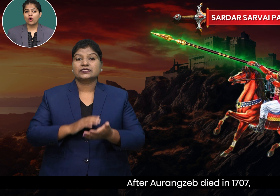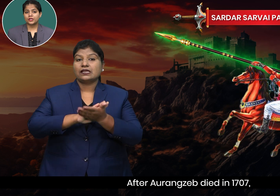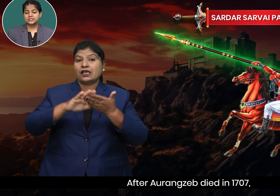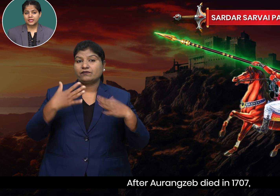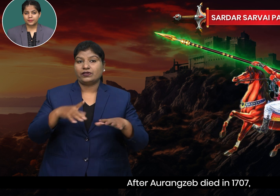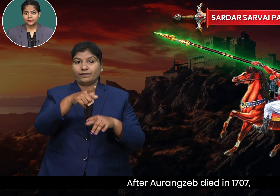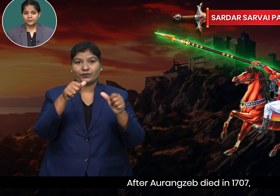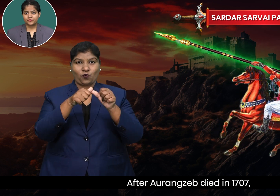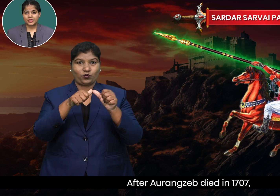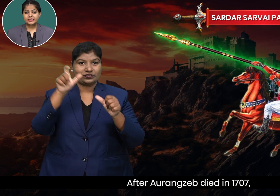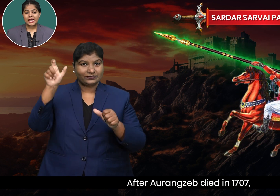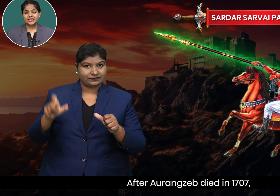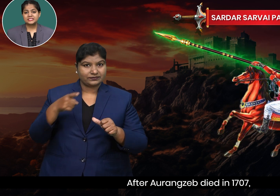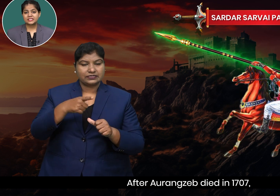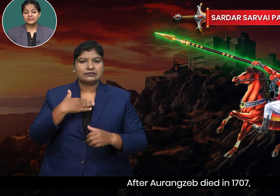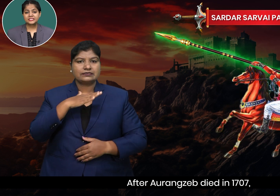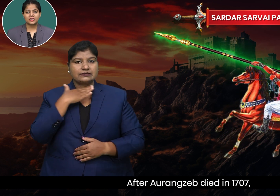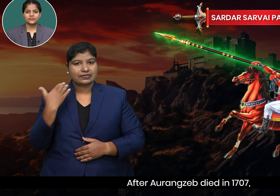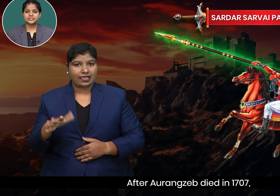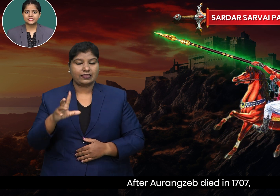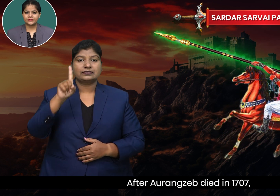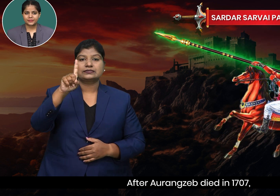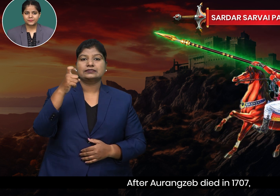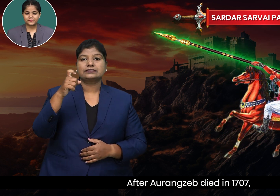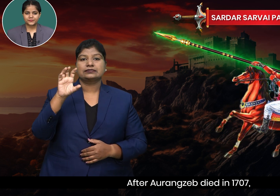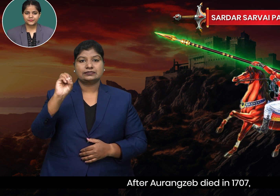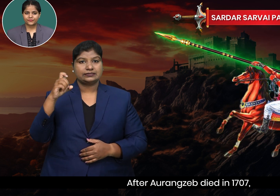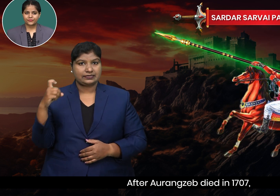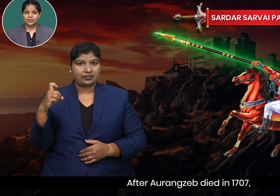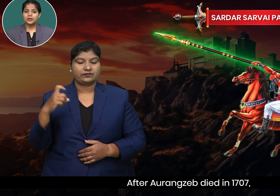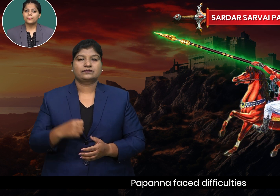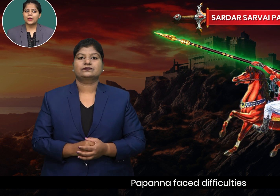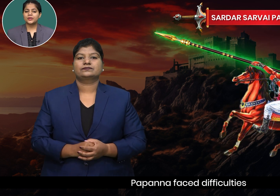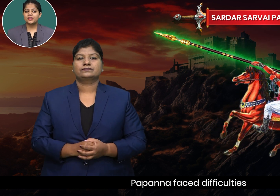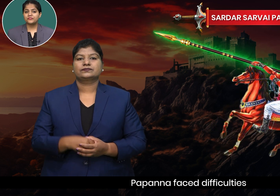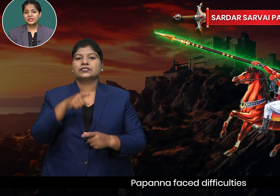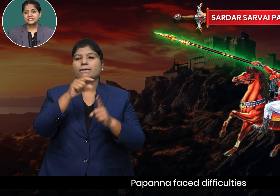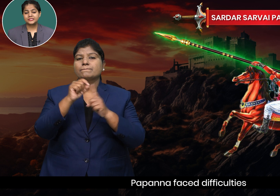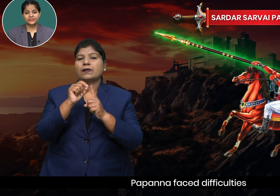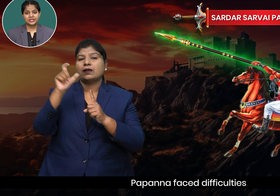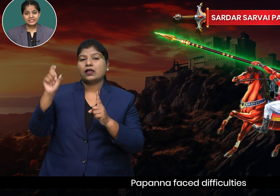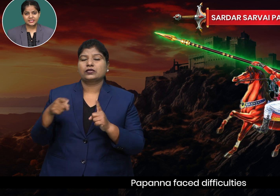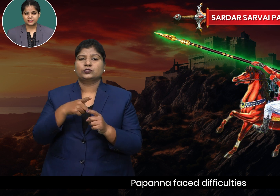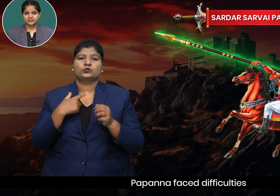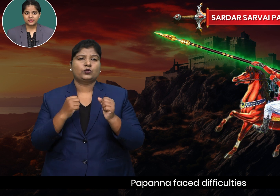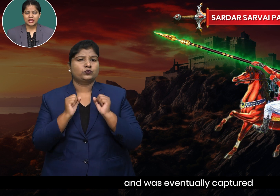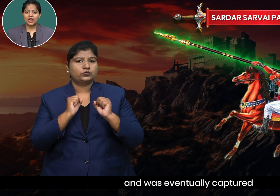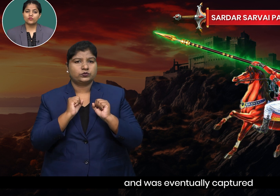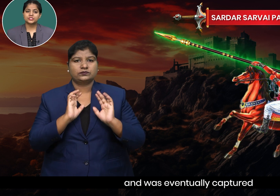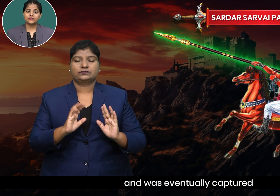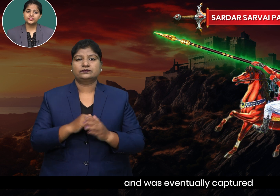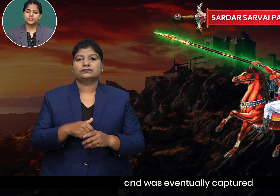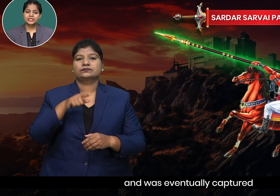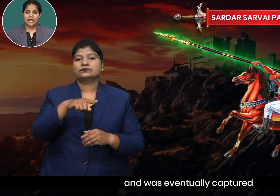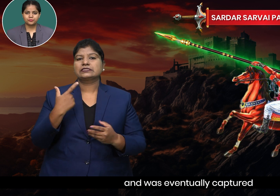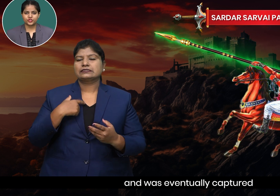After Aurangzeb died in 1707, Papanna faced difficulties and